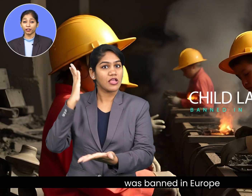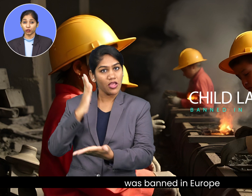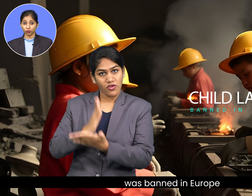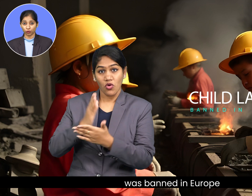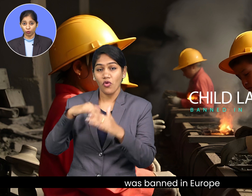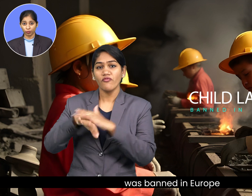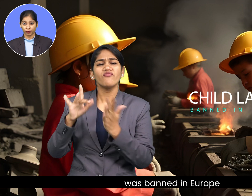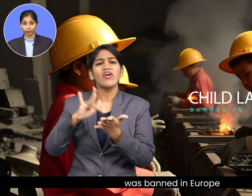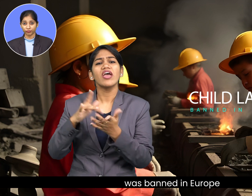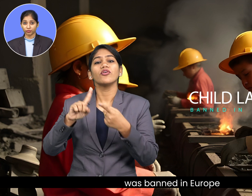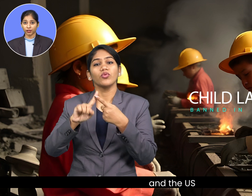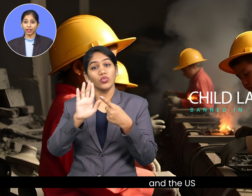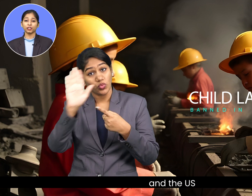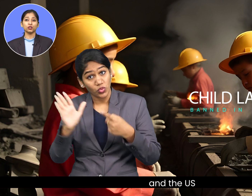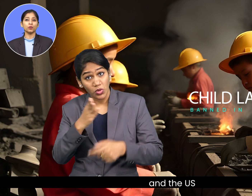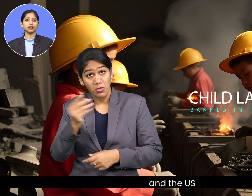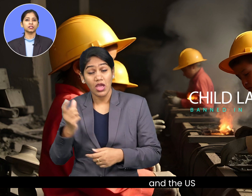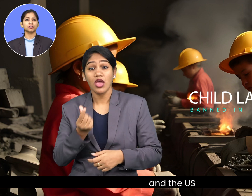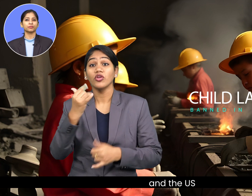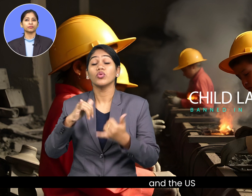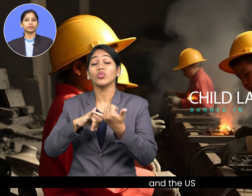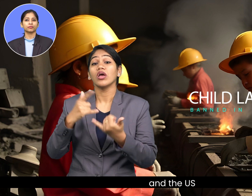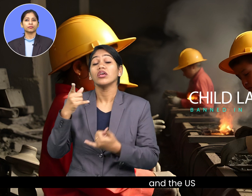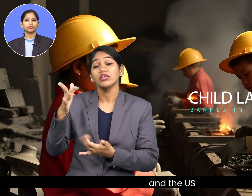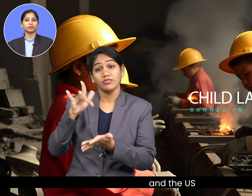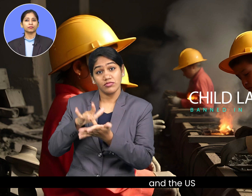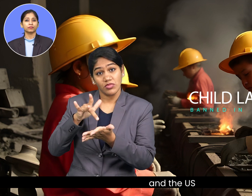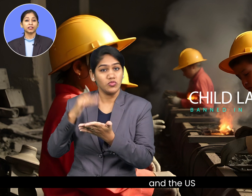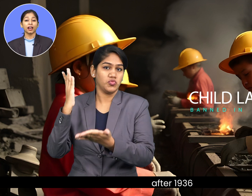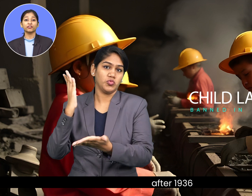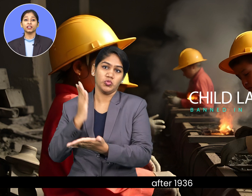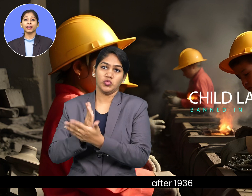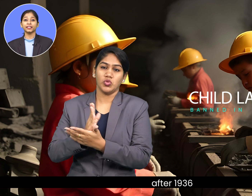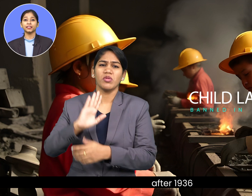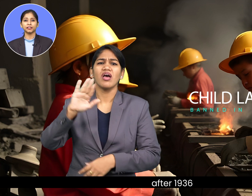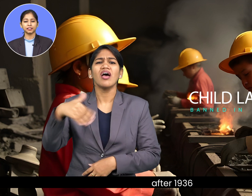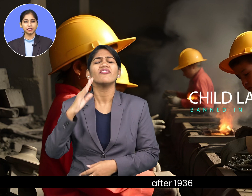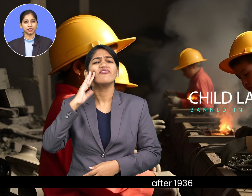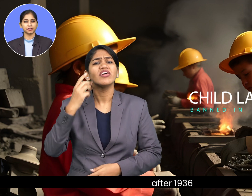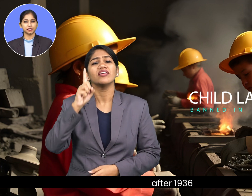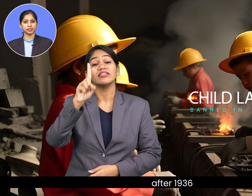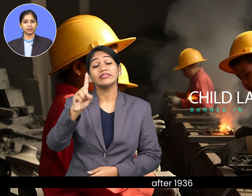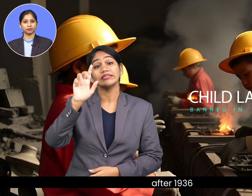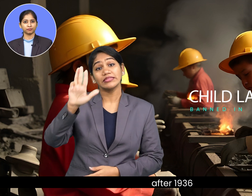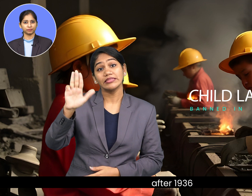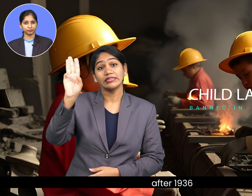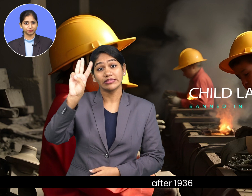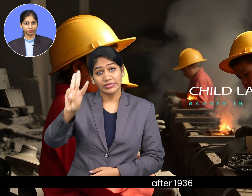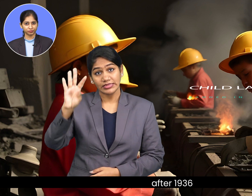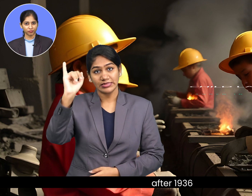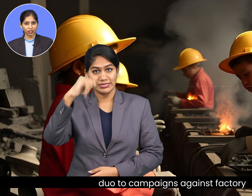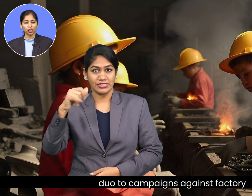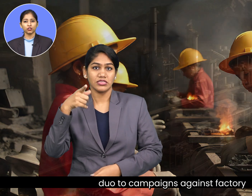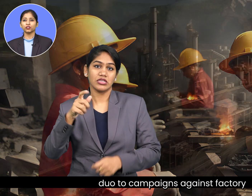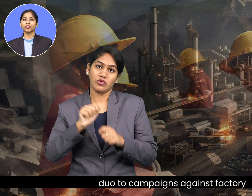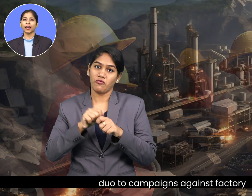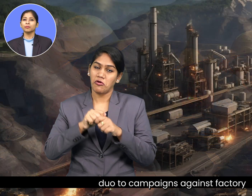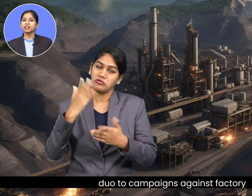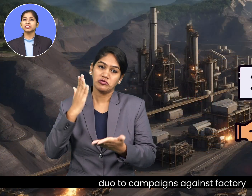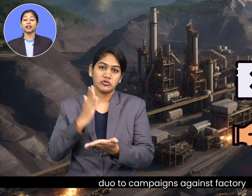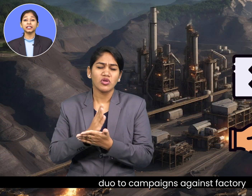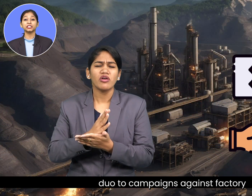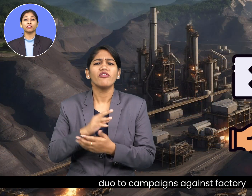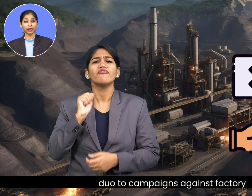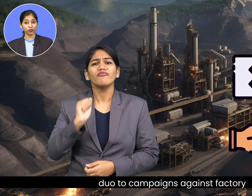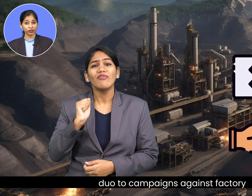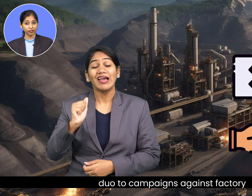was banned in Europe and the US after 1936 due to